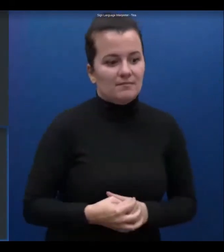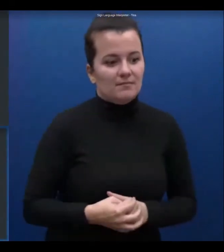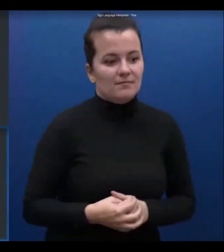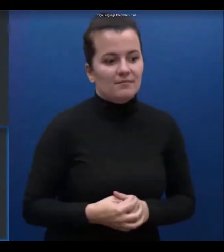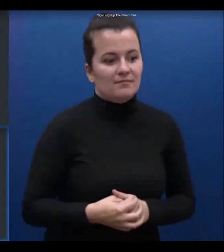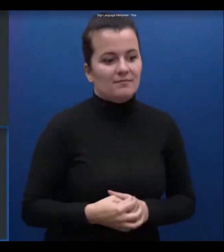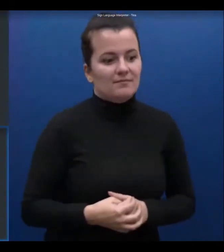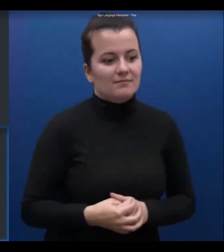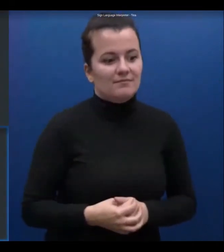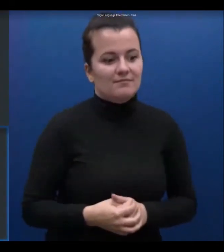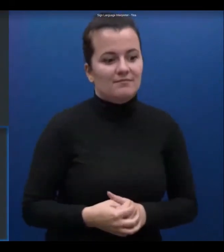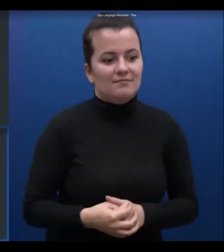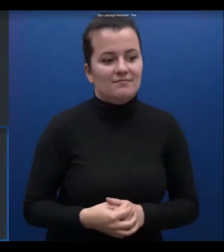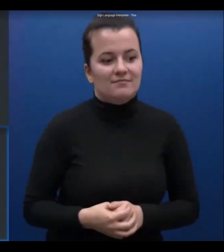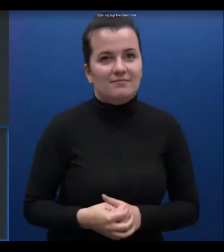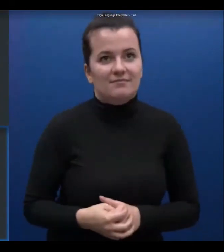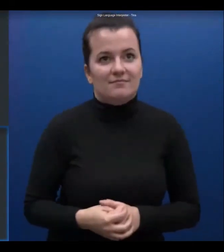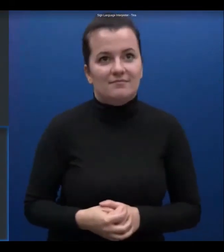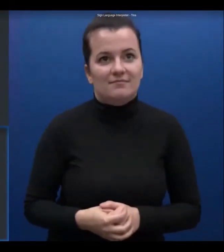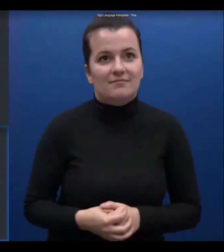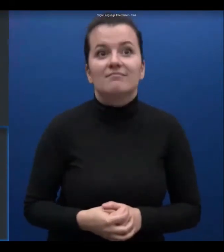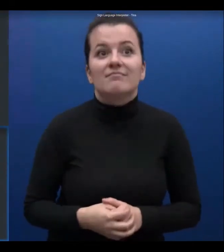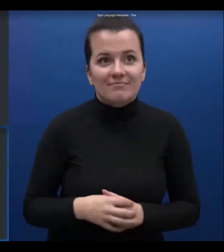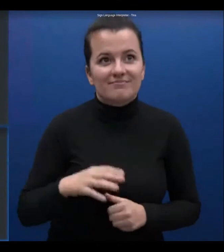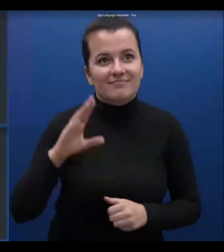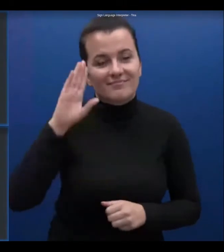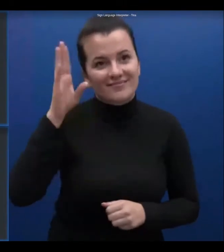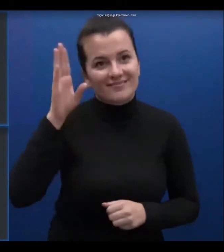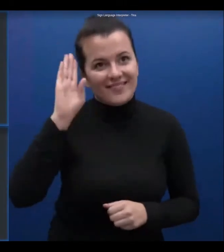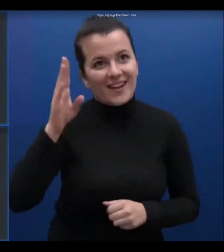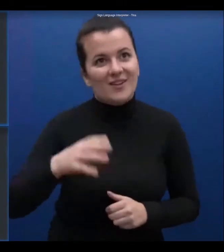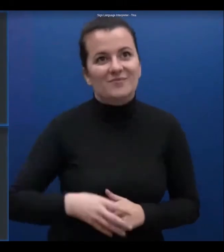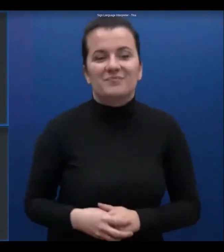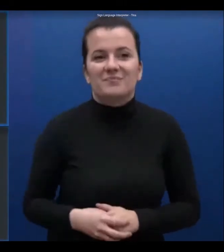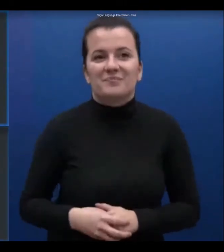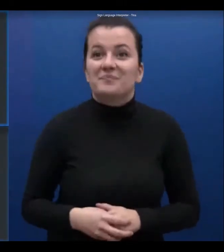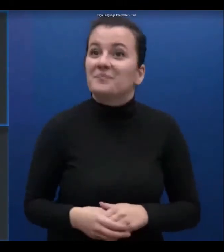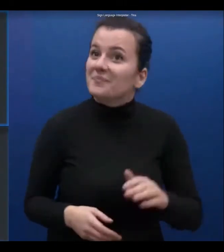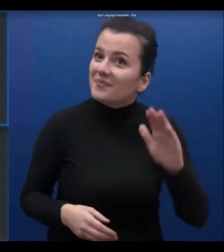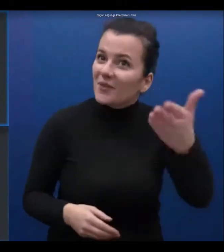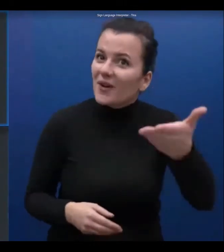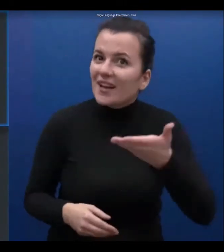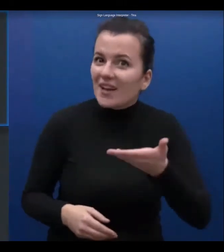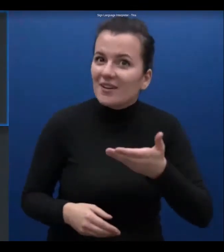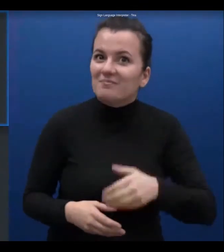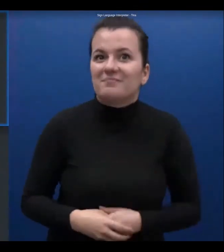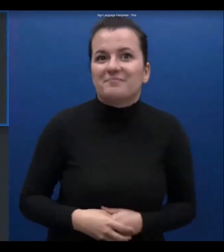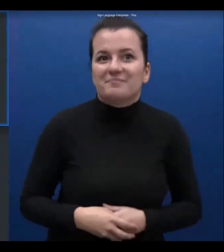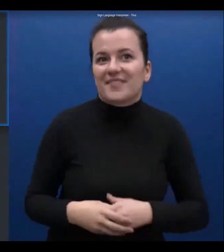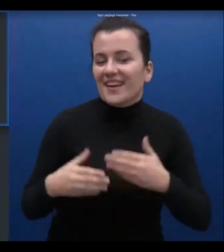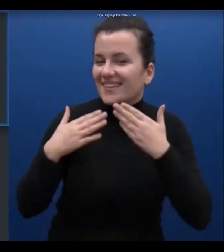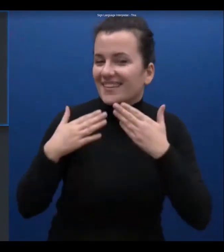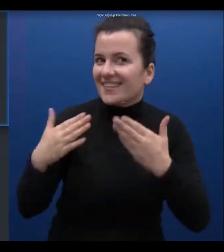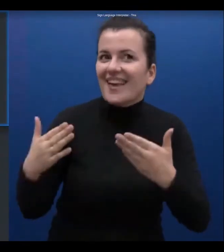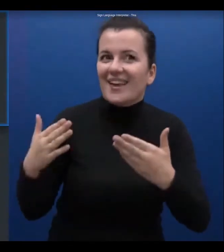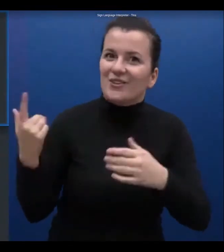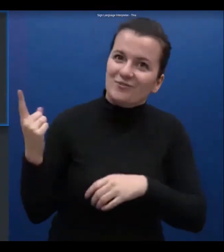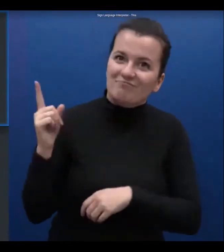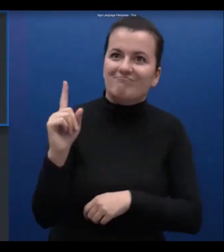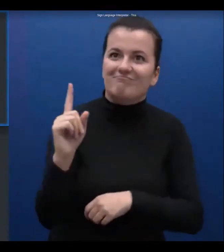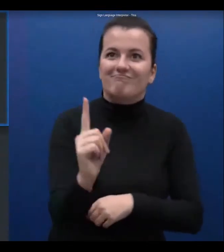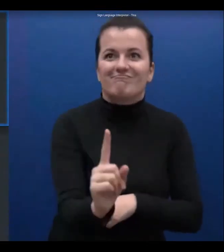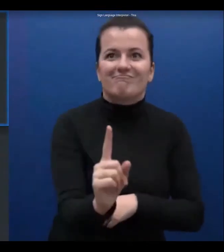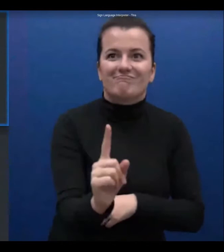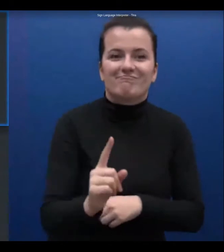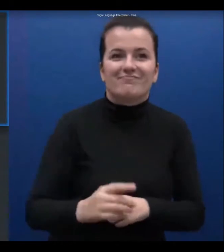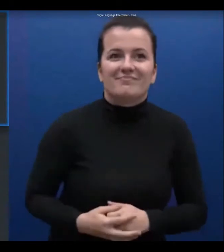Thank you, Rossella, and good afternoon. Welcome, Emanuela. Thank you for your participation. Before leaving